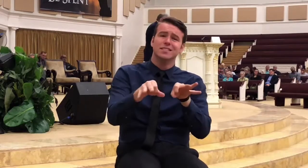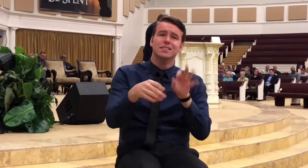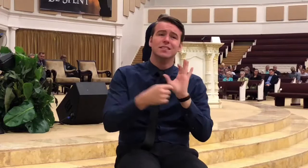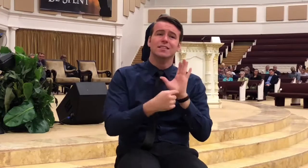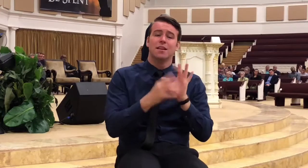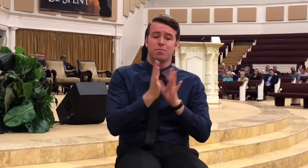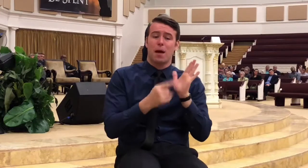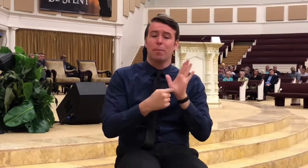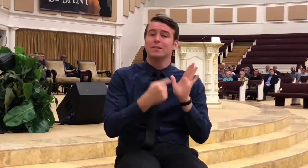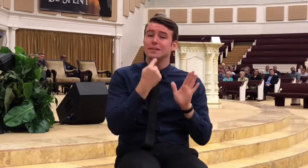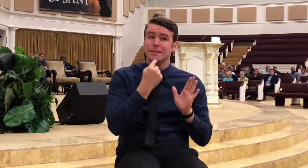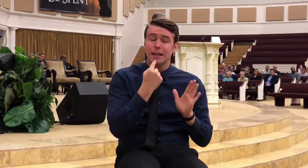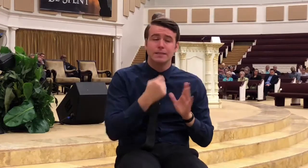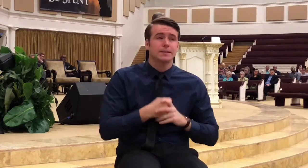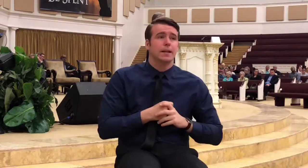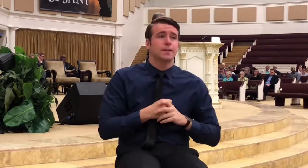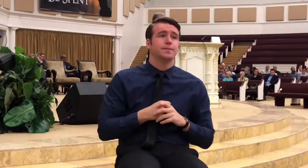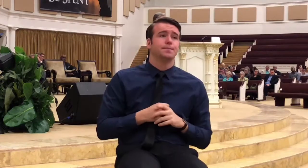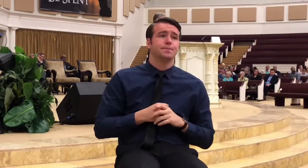that,